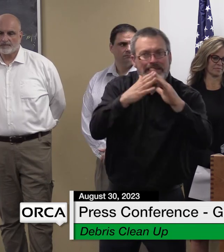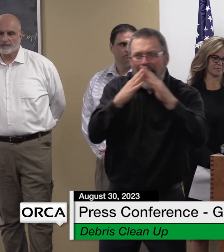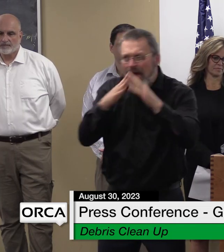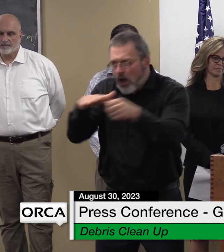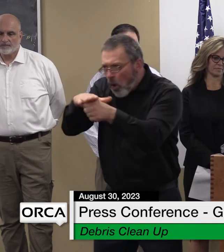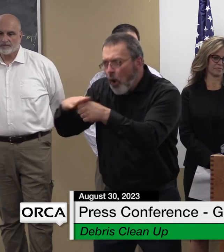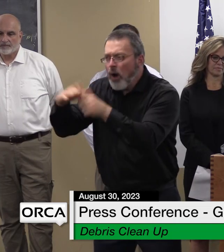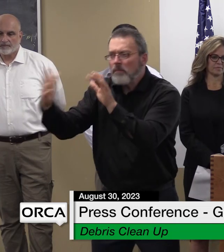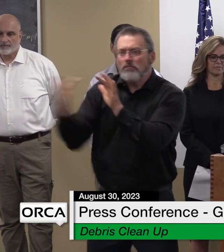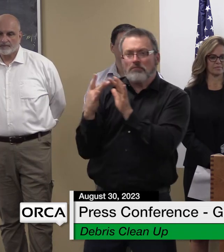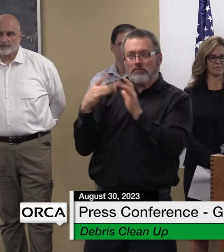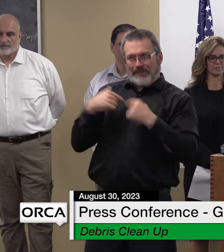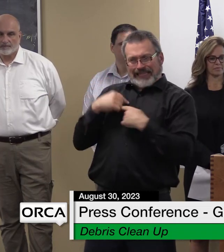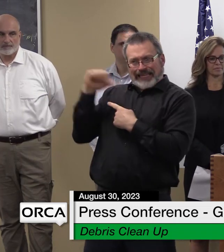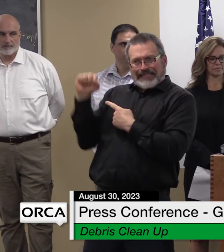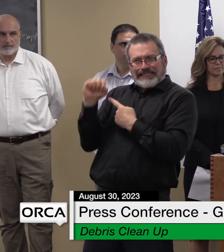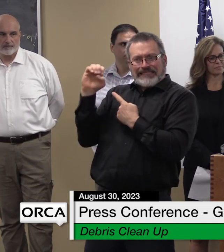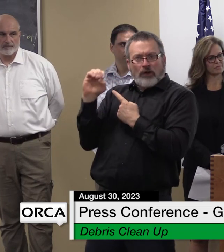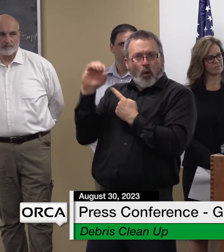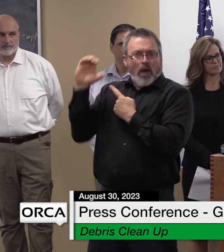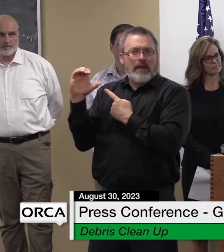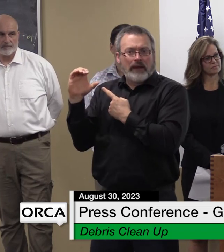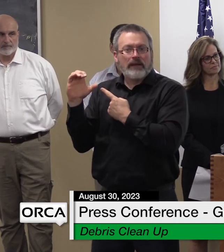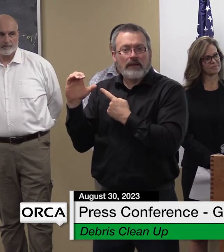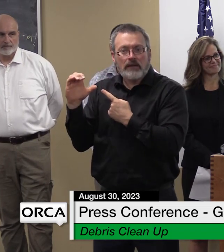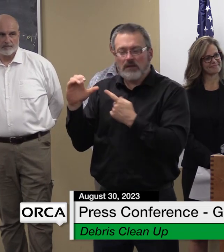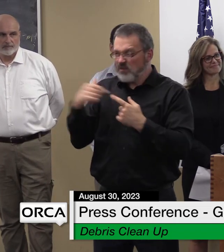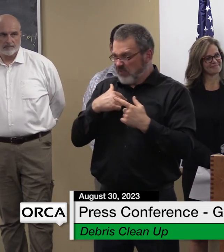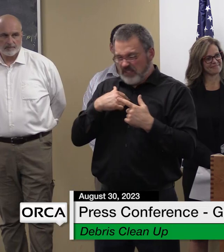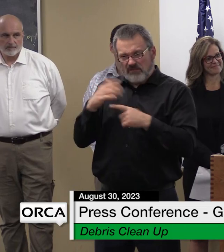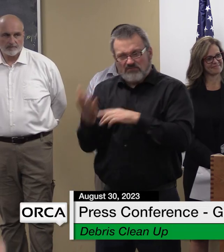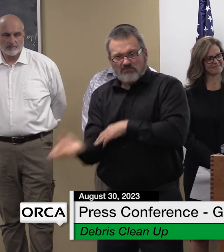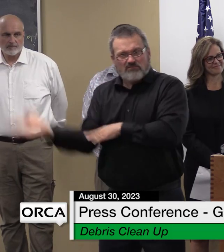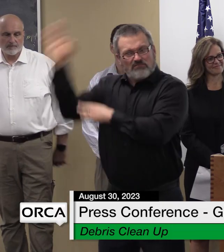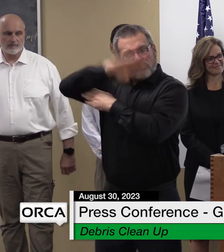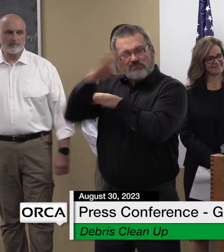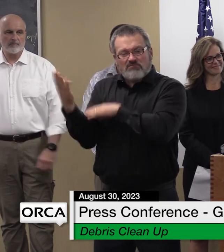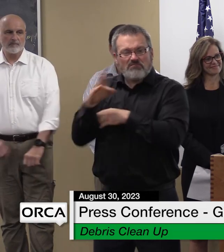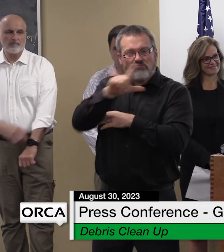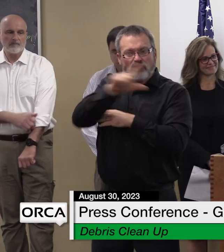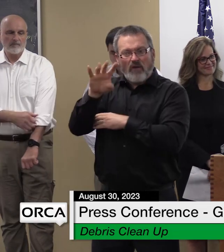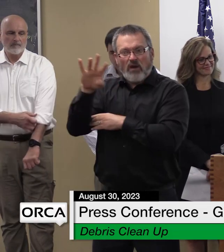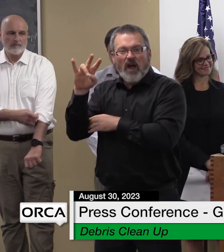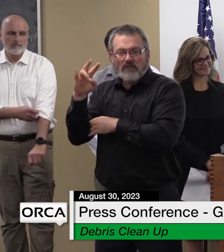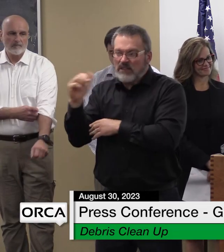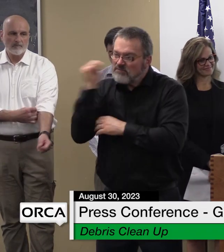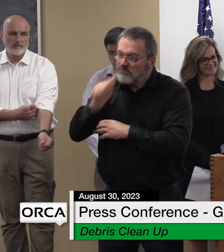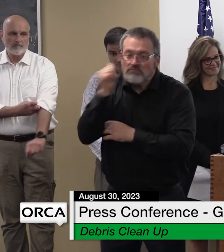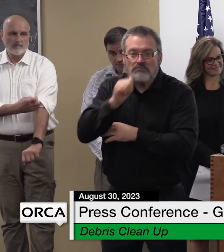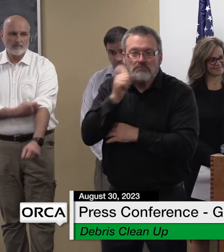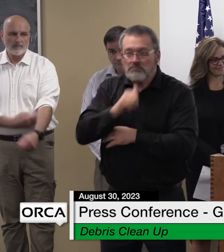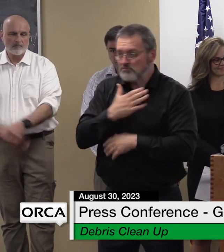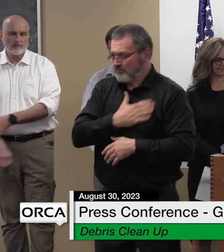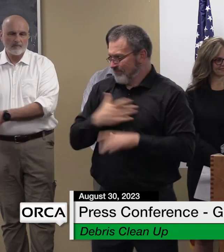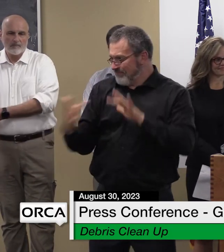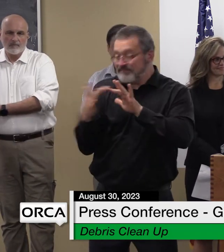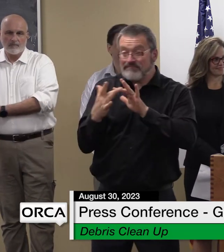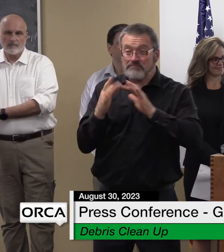watch officer 24/7, 365. Thank you very much, and I will turn things over to General